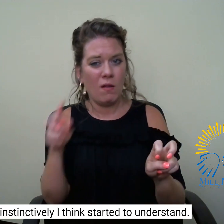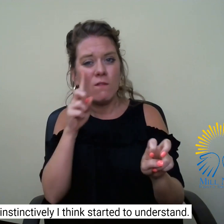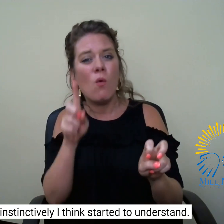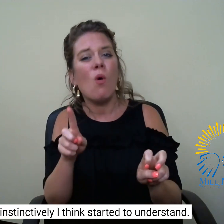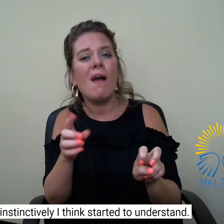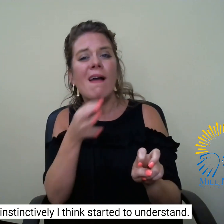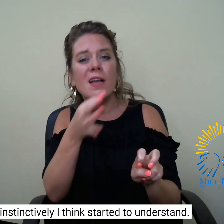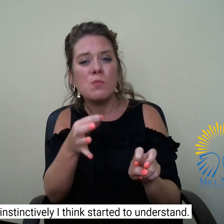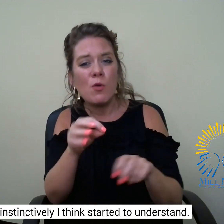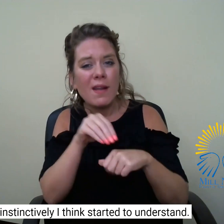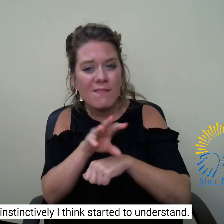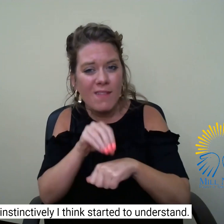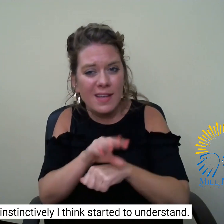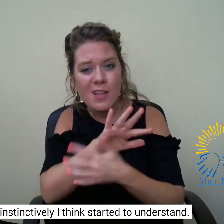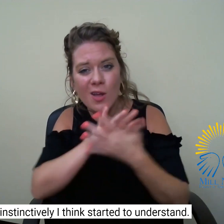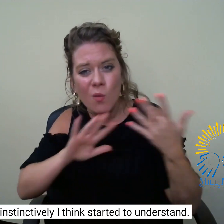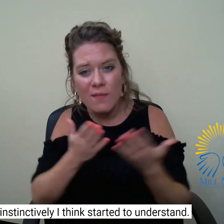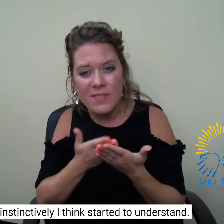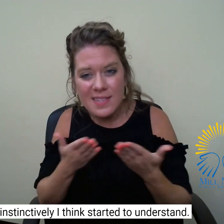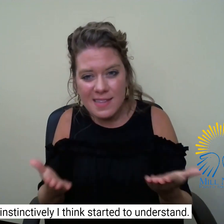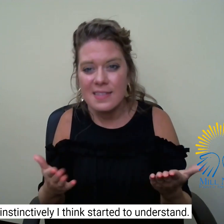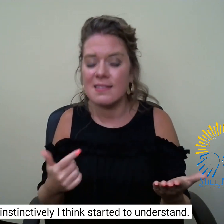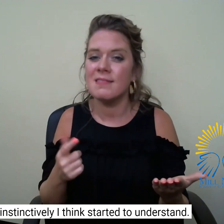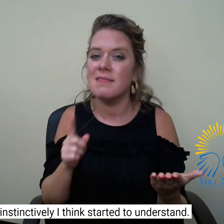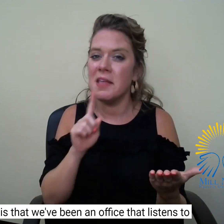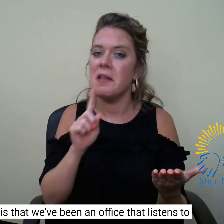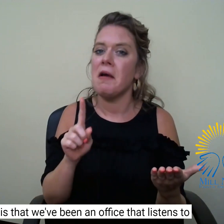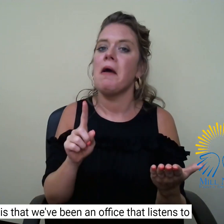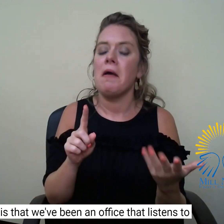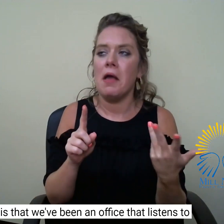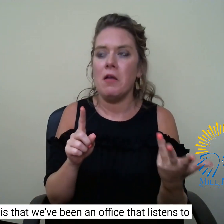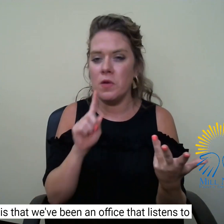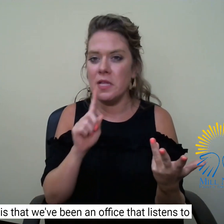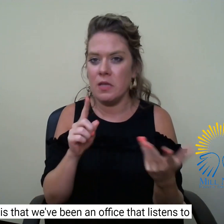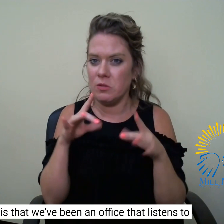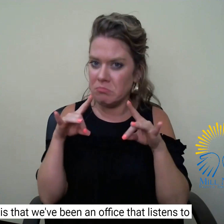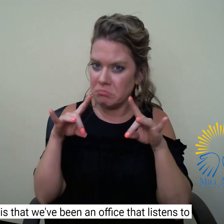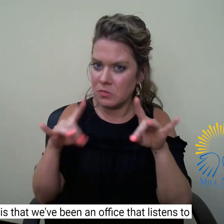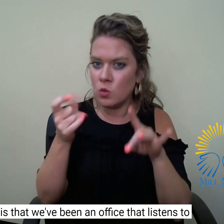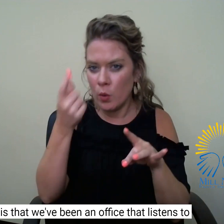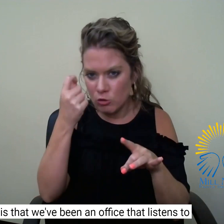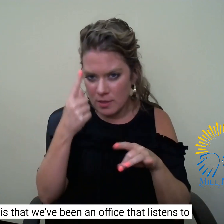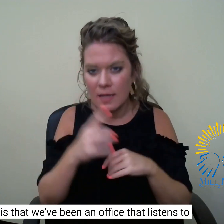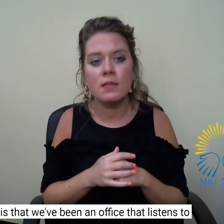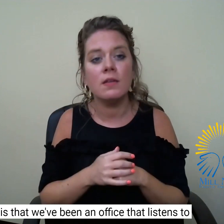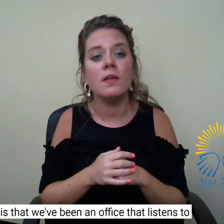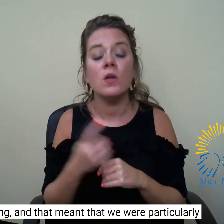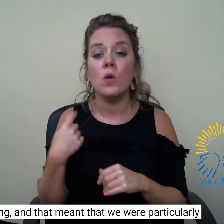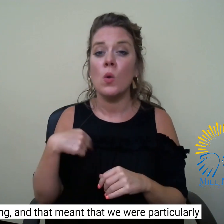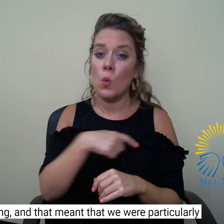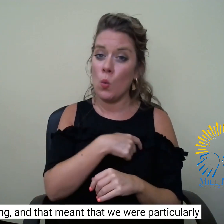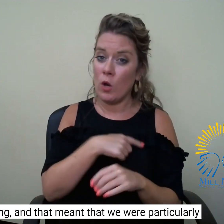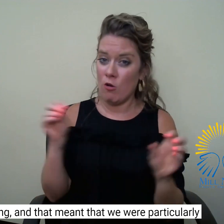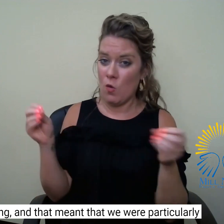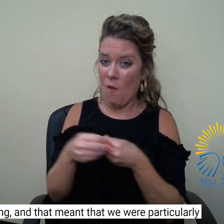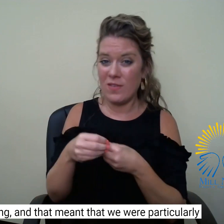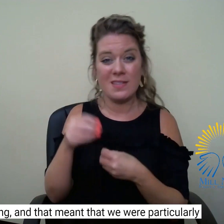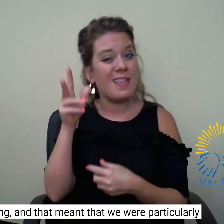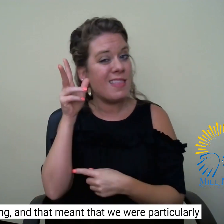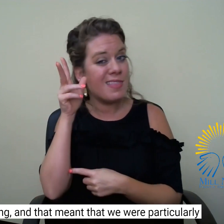I instinctively, I think, started to understand. So the point is that we've been an office that listens to science all along,